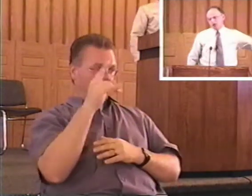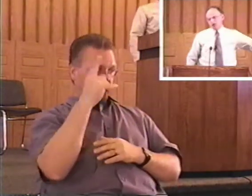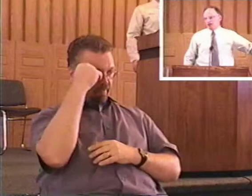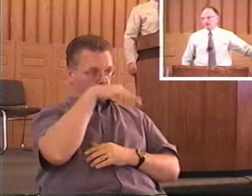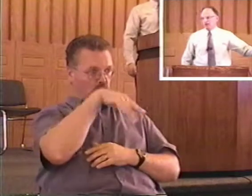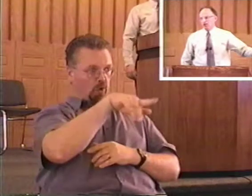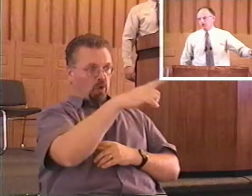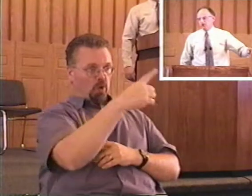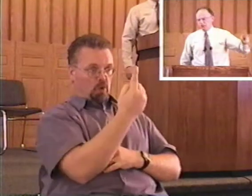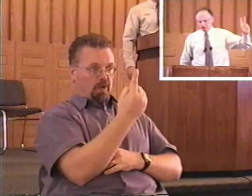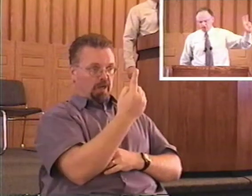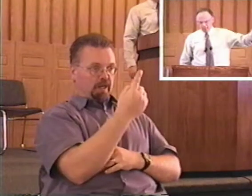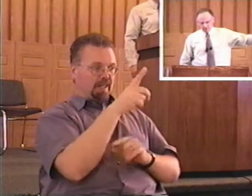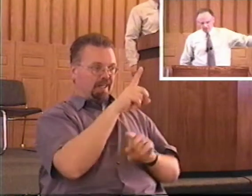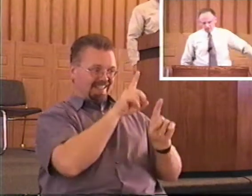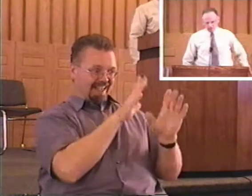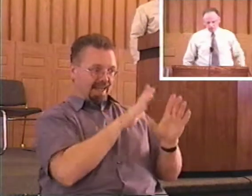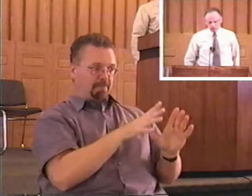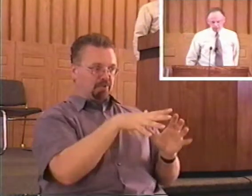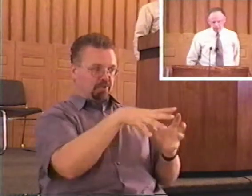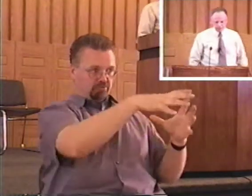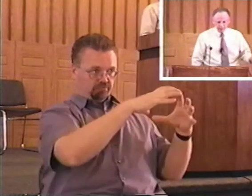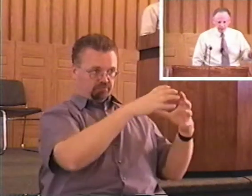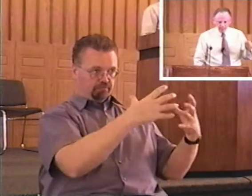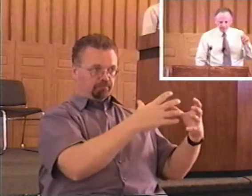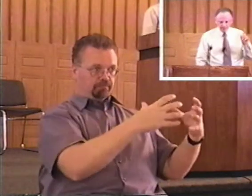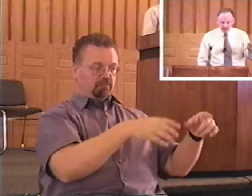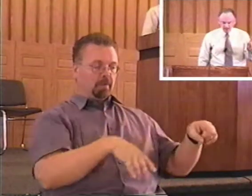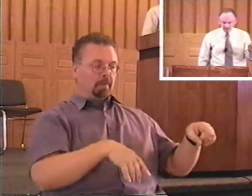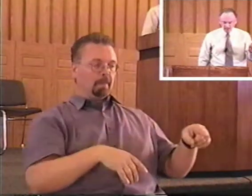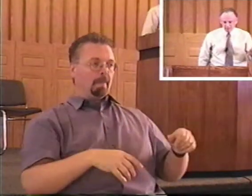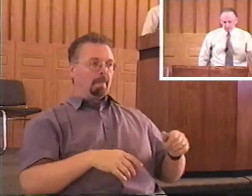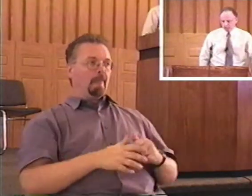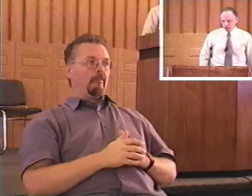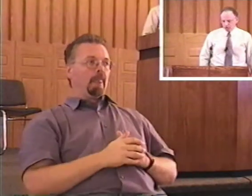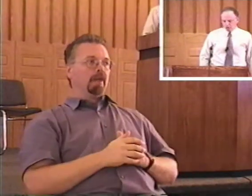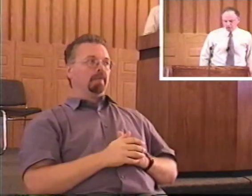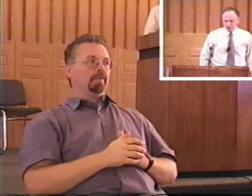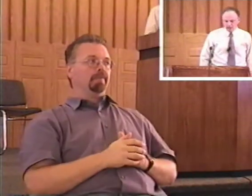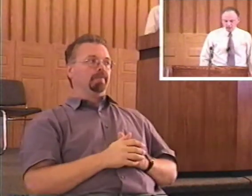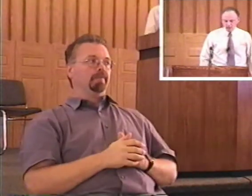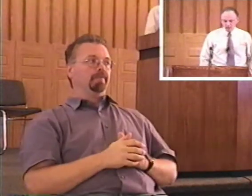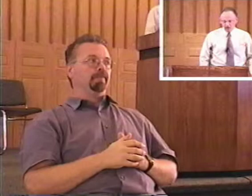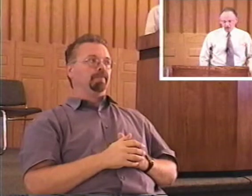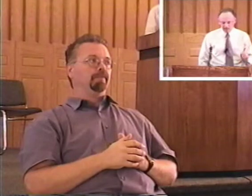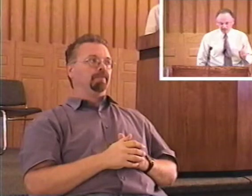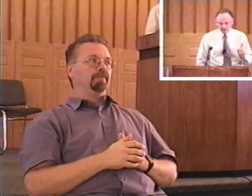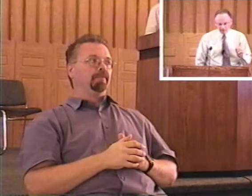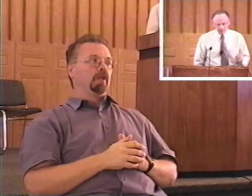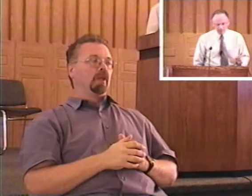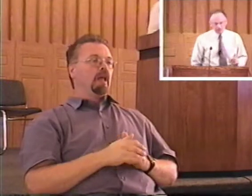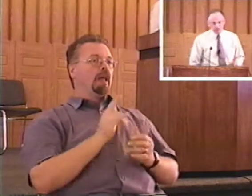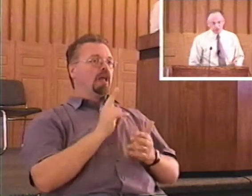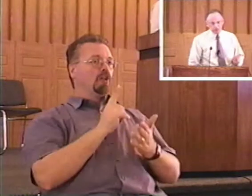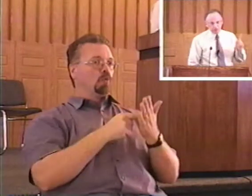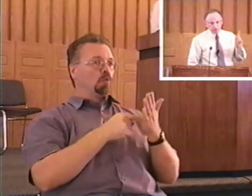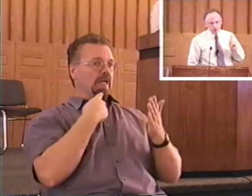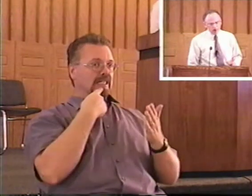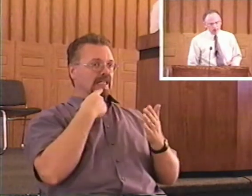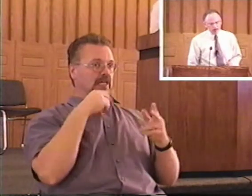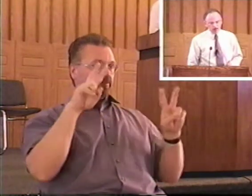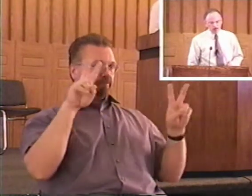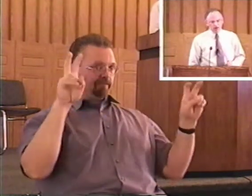He's already spoken to the Pharisees, he's already spoken to the lawyers. Now he has a message for them, and this is his